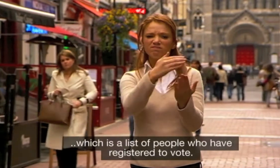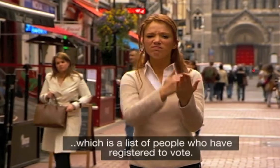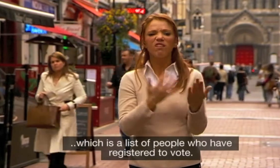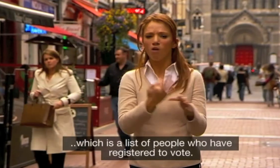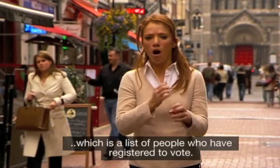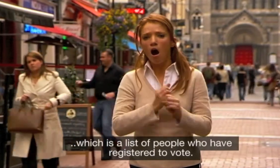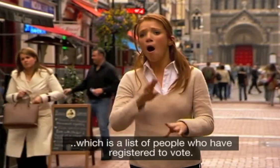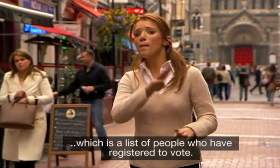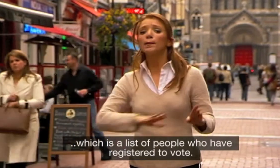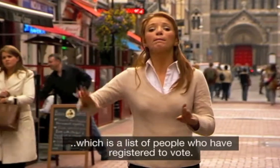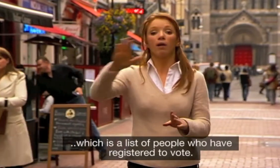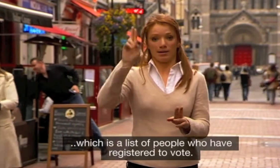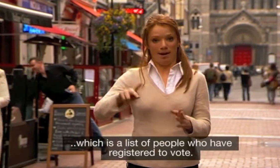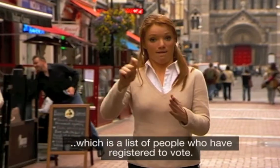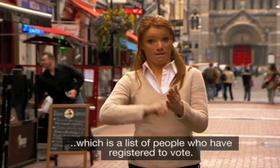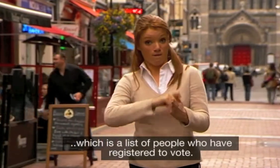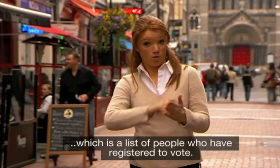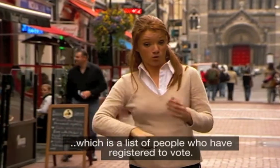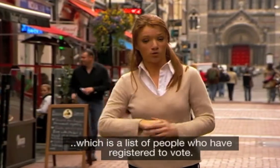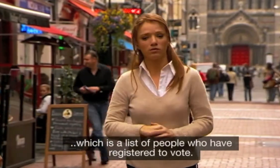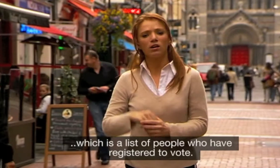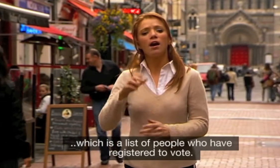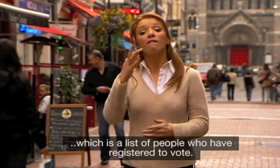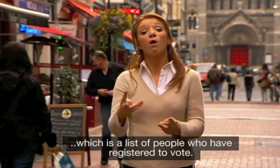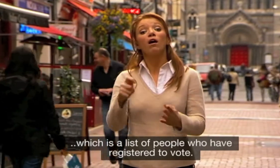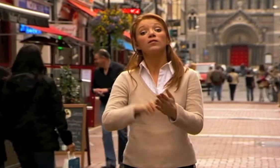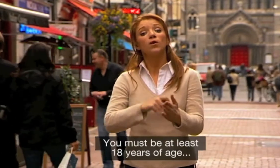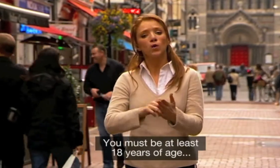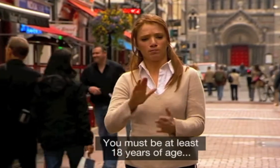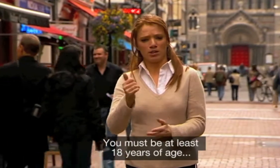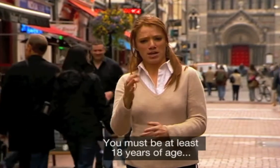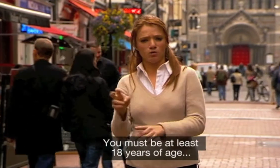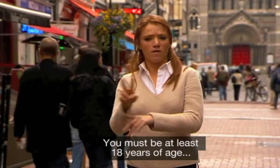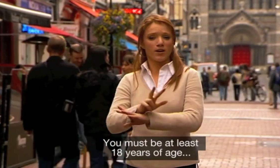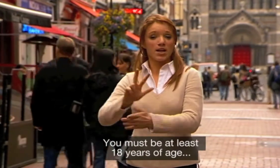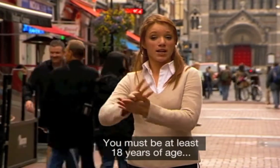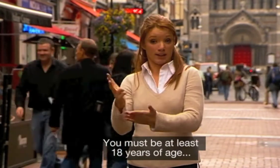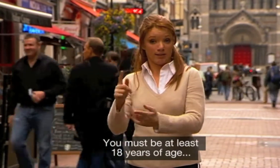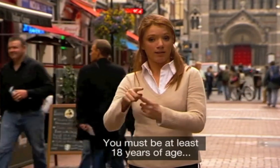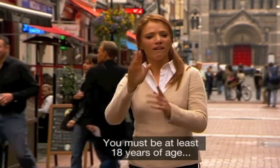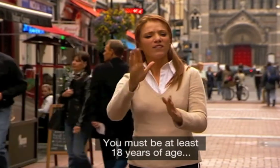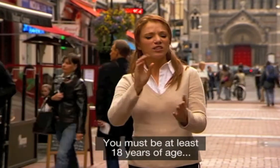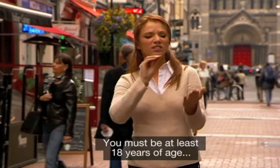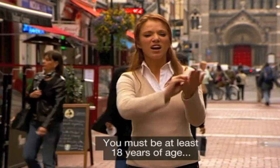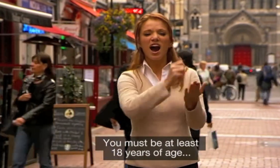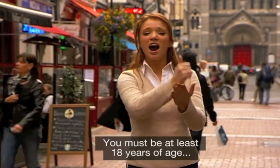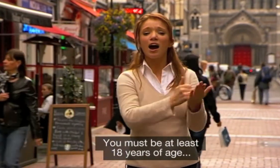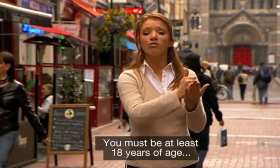which is a list of people who have registered to vote. You must be at least 18 years of age